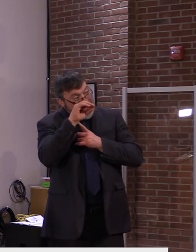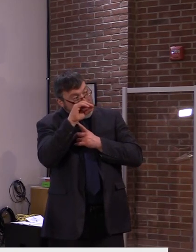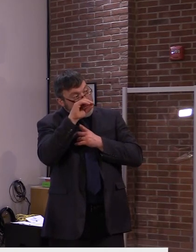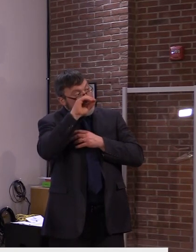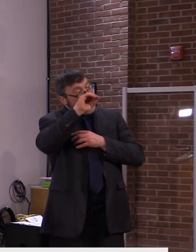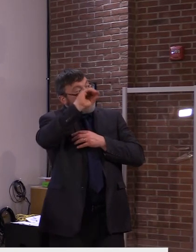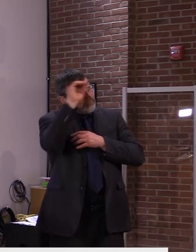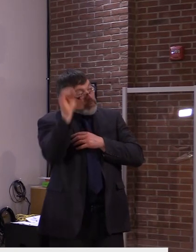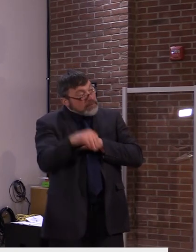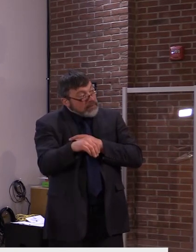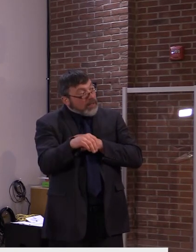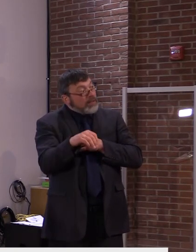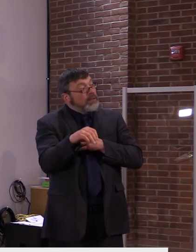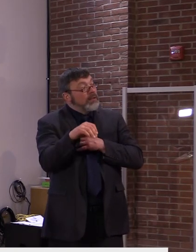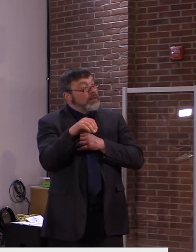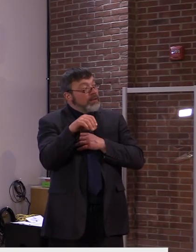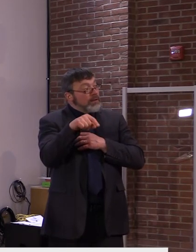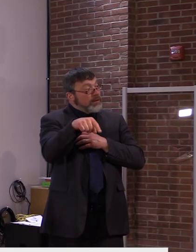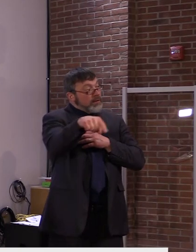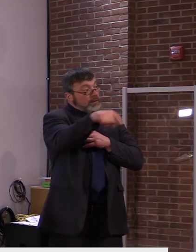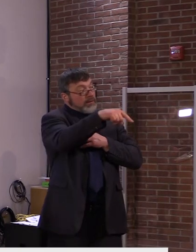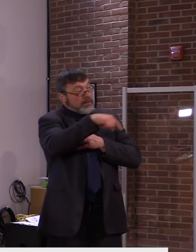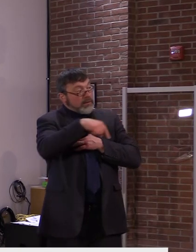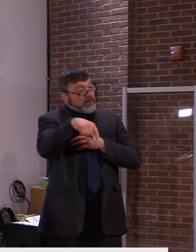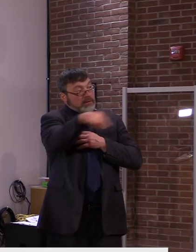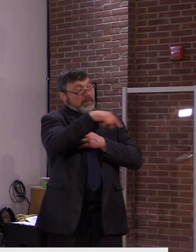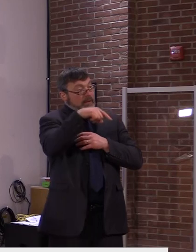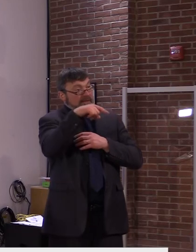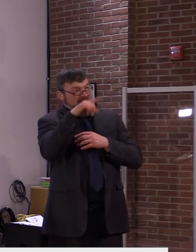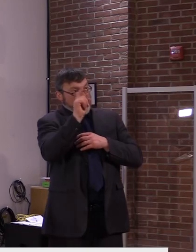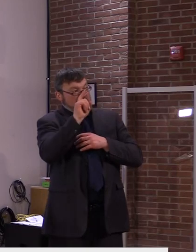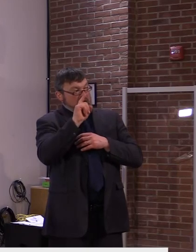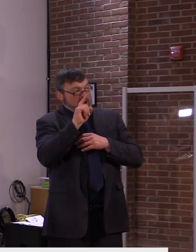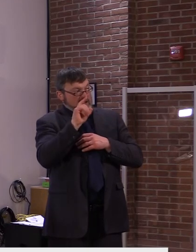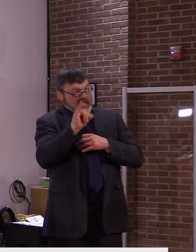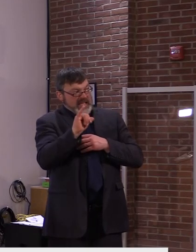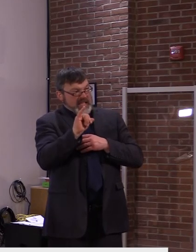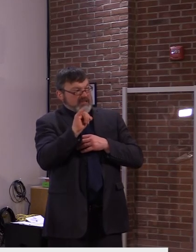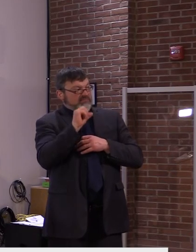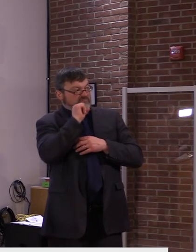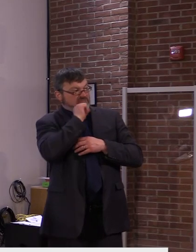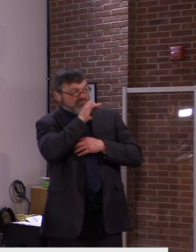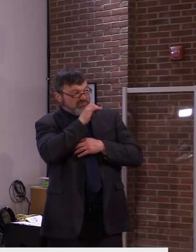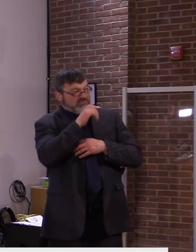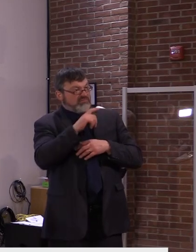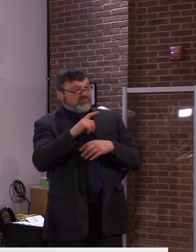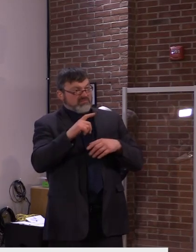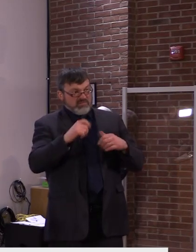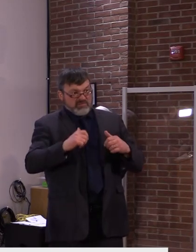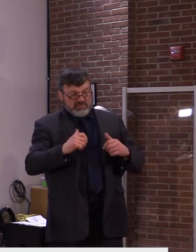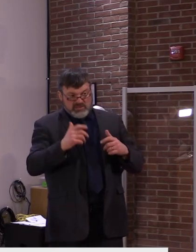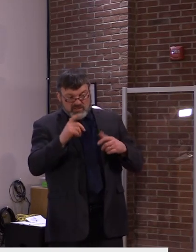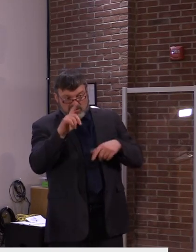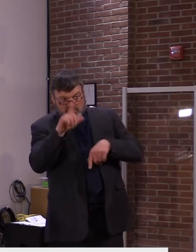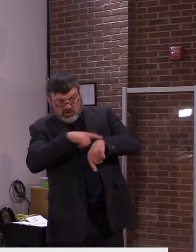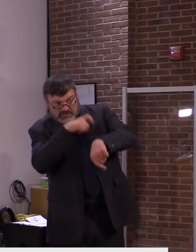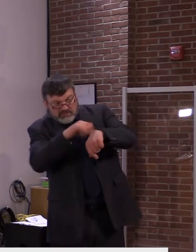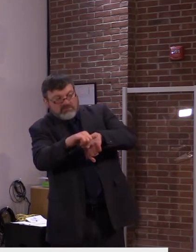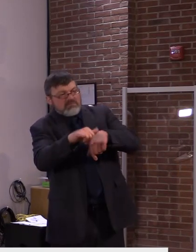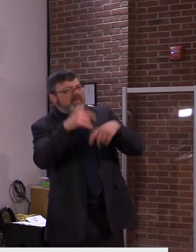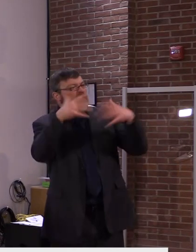COVID-19 vaccine. Clinics are ongoing, but so far, almost two-thirds of residents have received their second